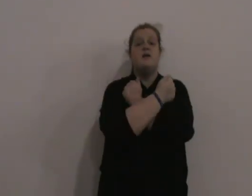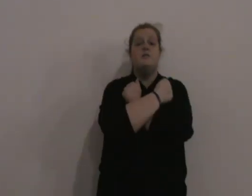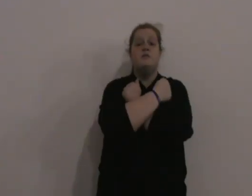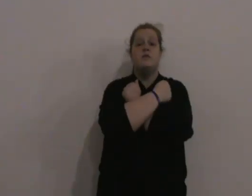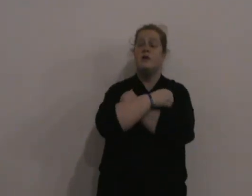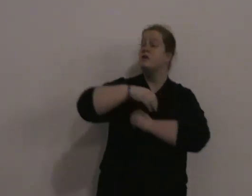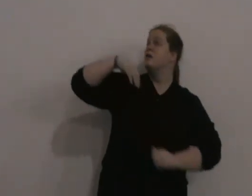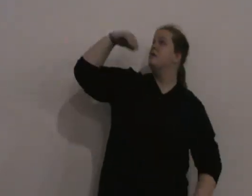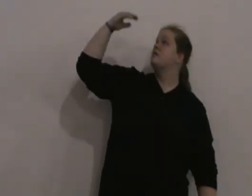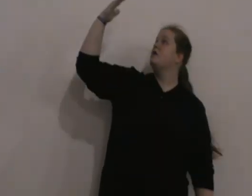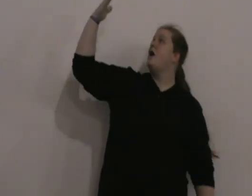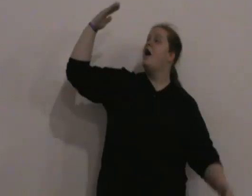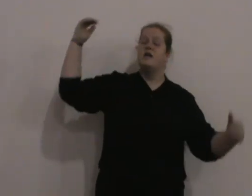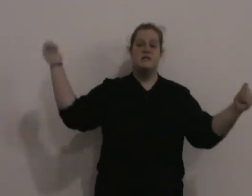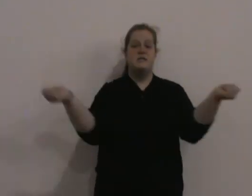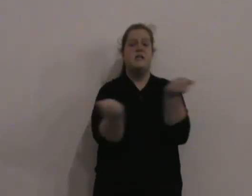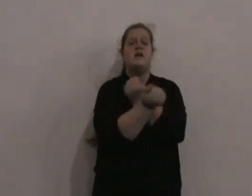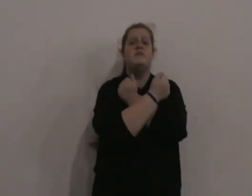love, God is love,